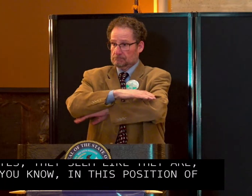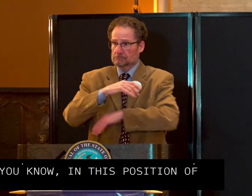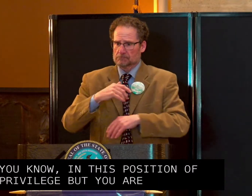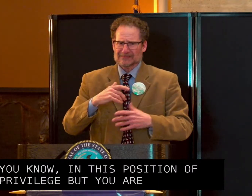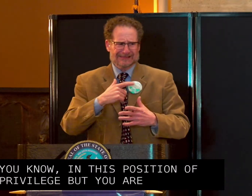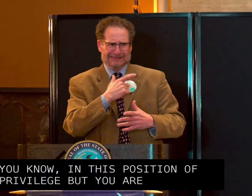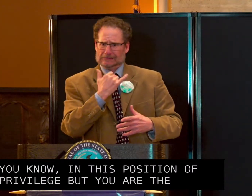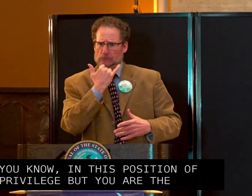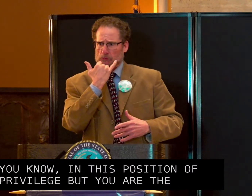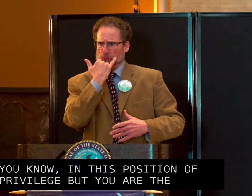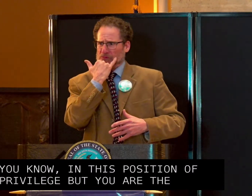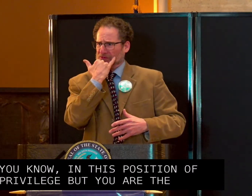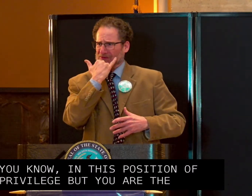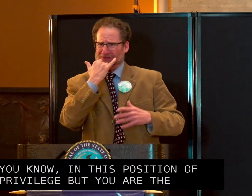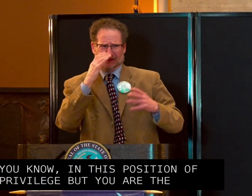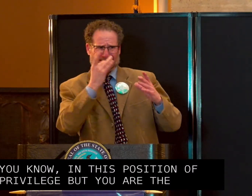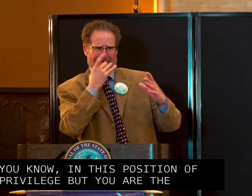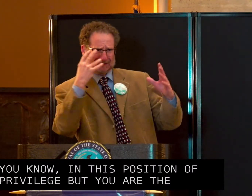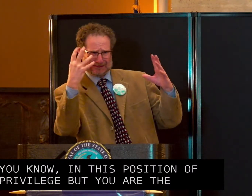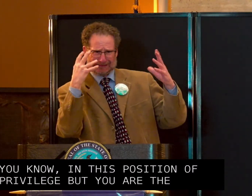constituent.